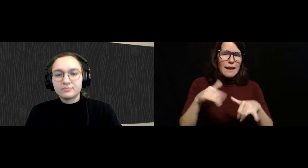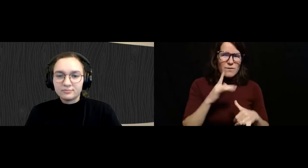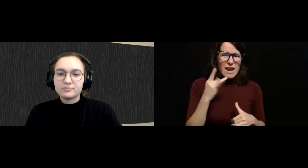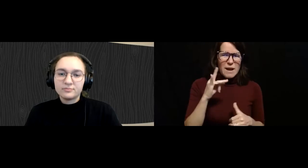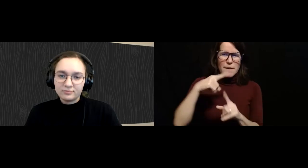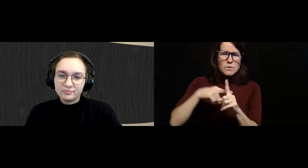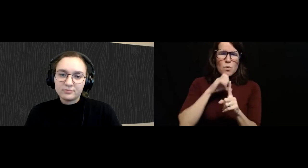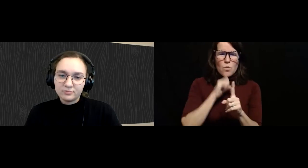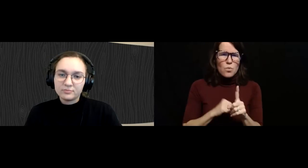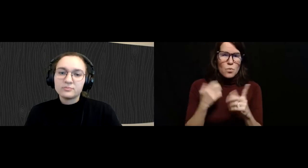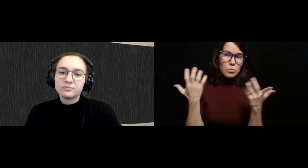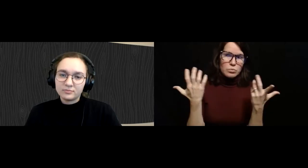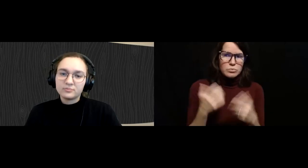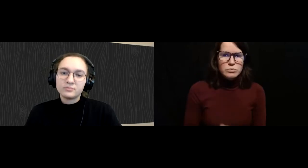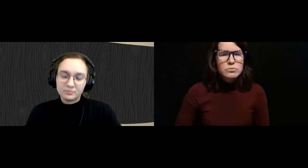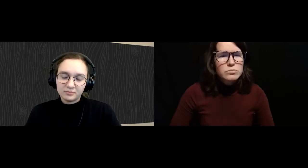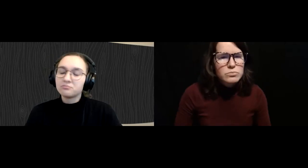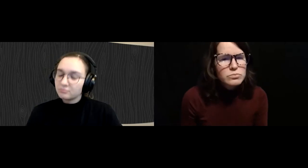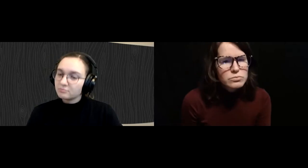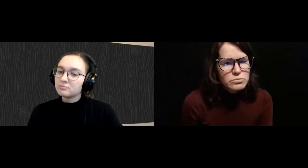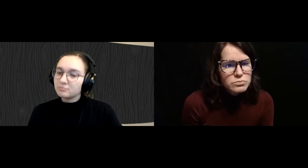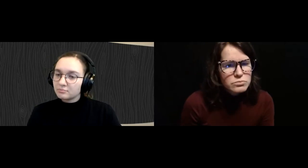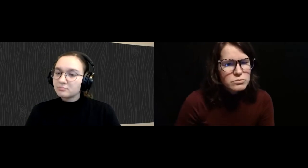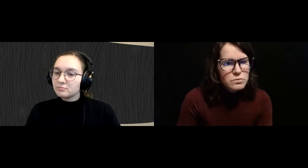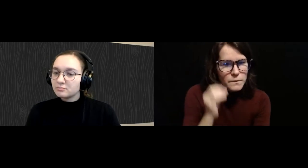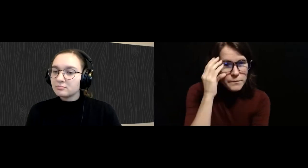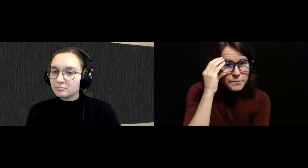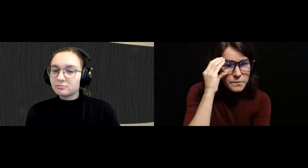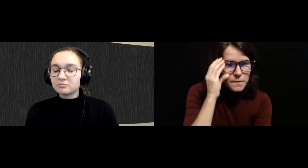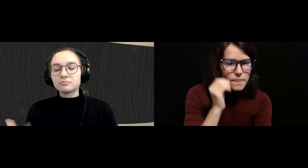for Usher syndrome, which is why they gave me that. And I was 18 months old when they diagnosed me.